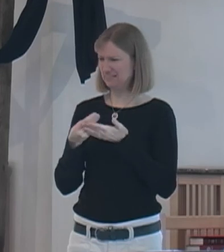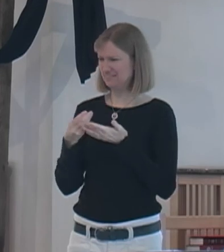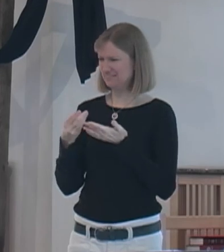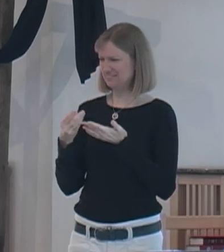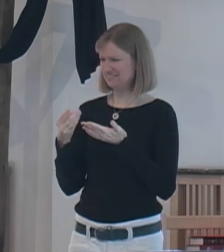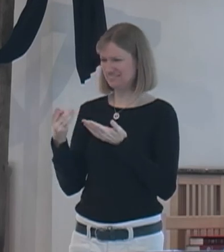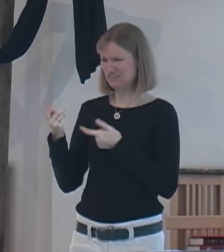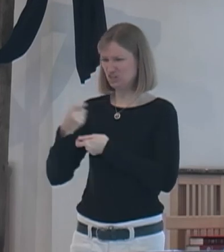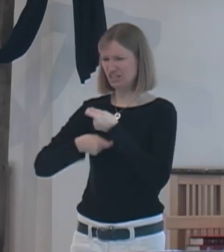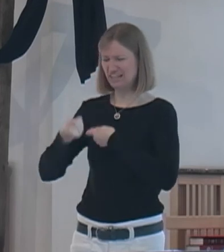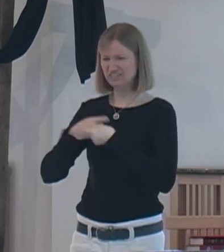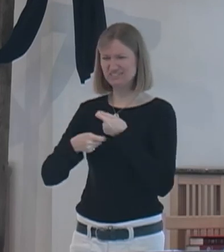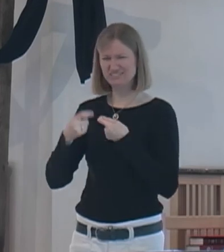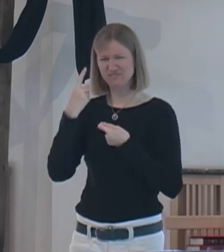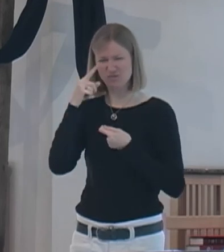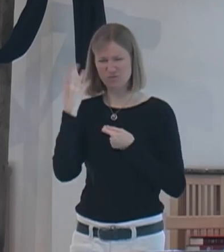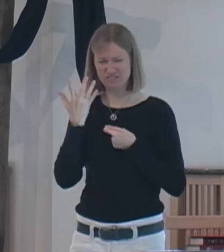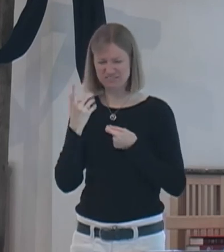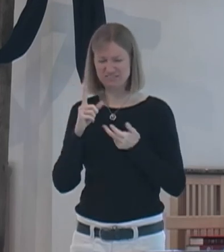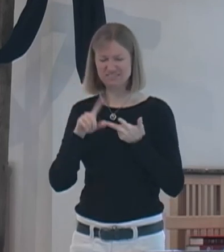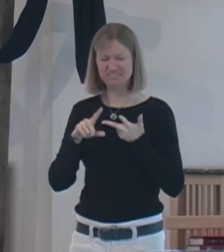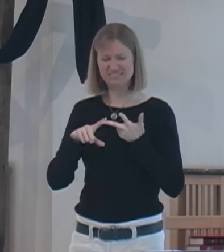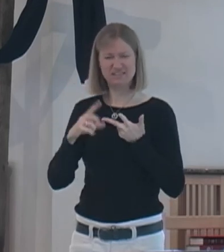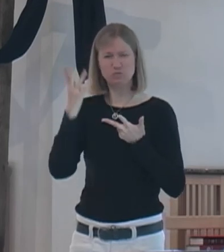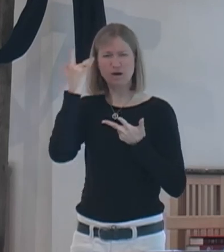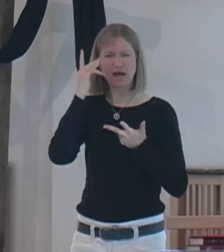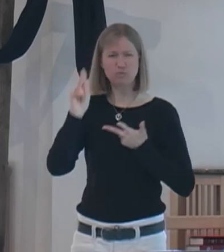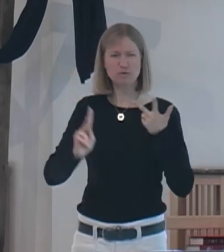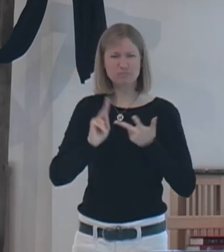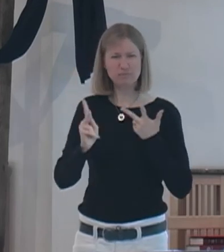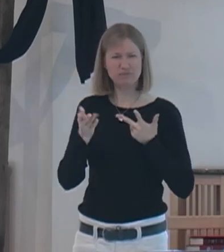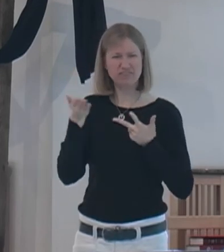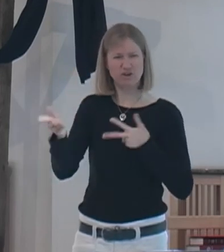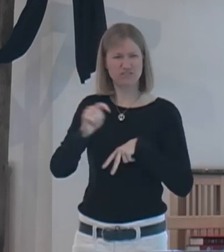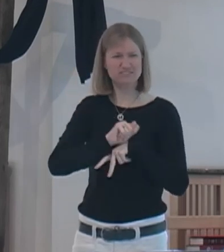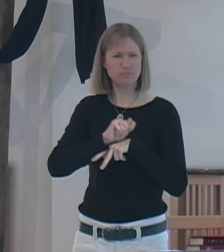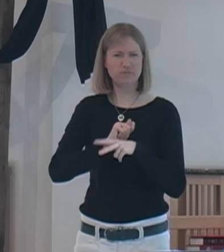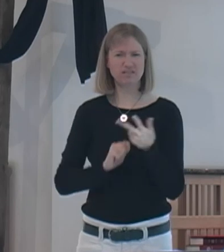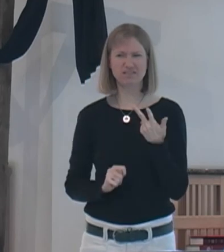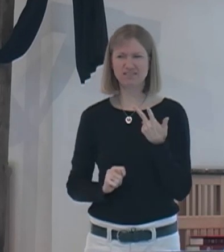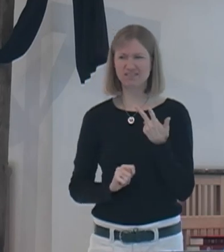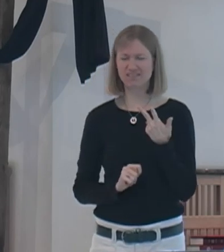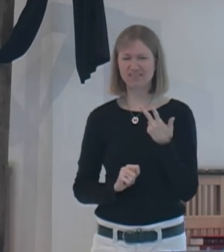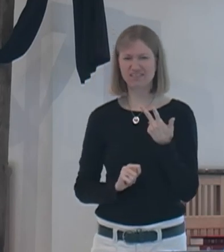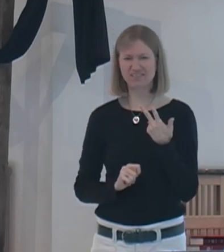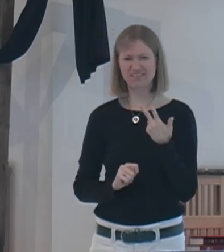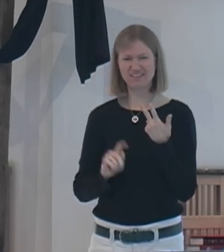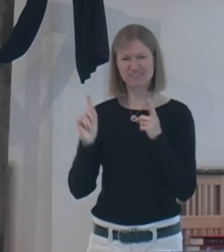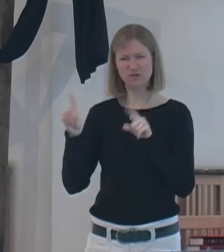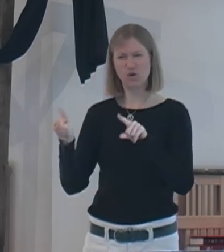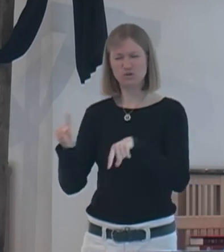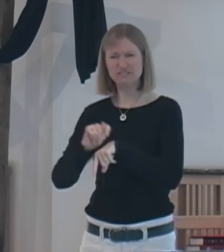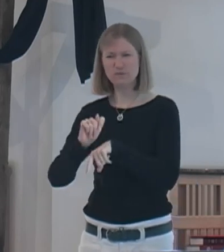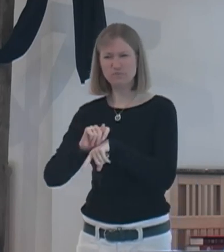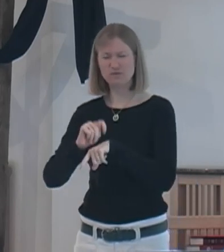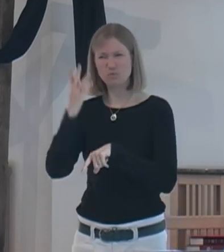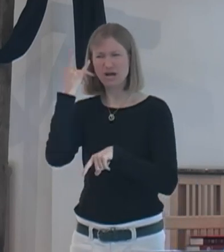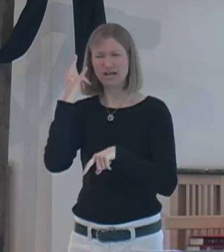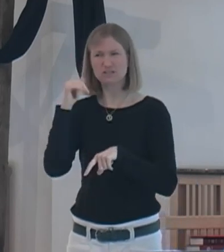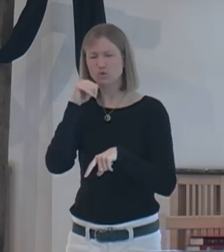And third, what were people doing in the temple? Why did people come to the temple in the first place? They don't have church services there.